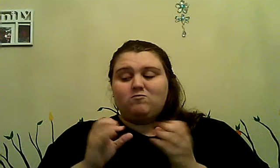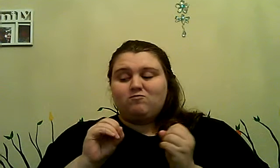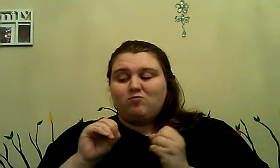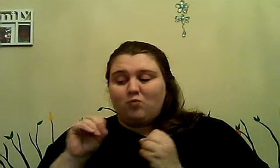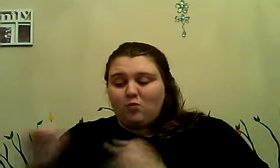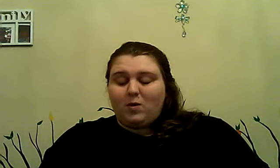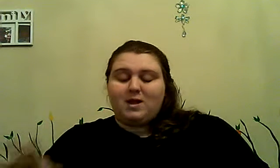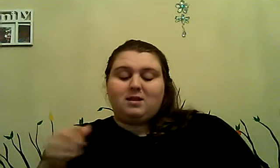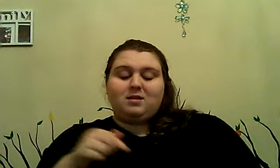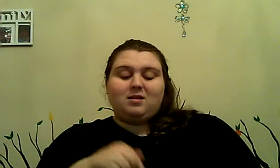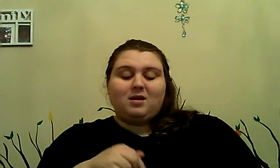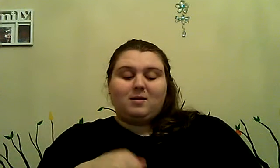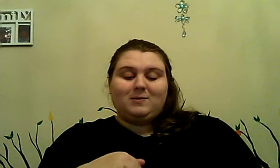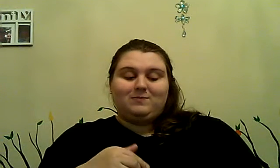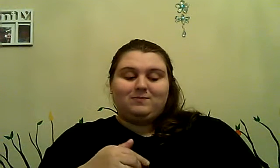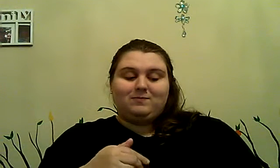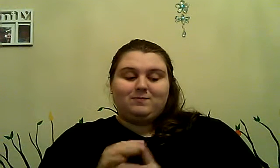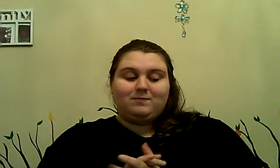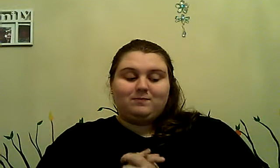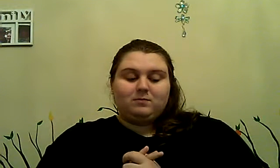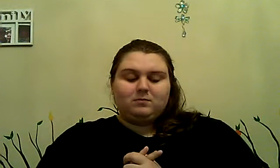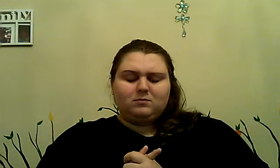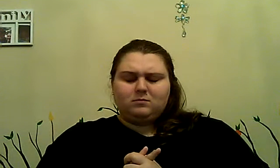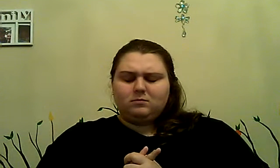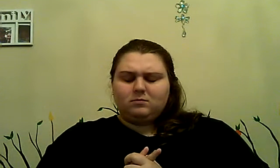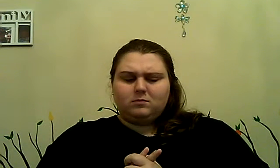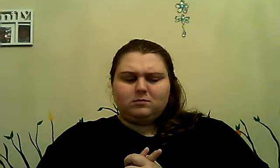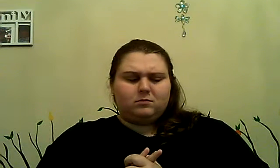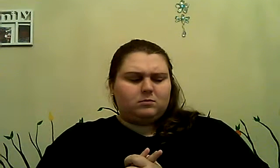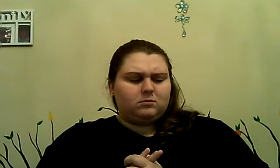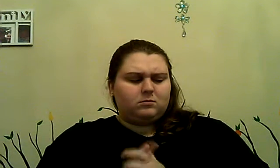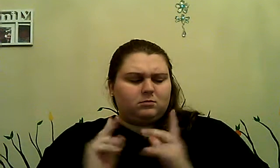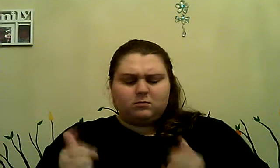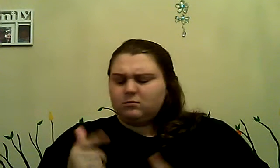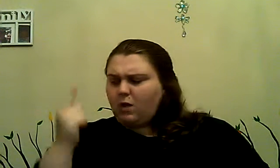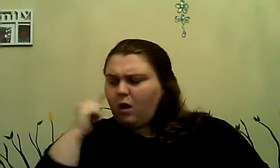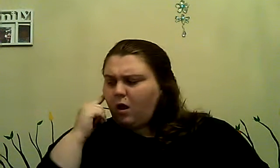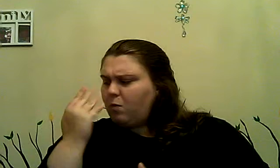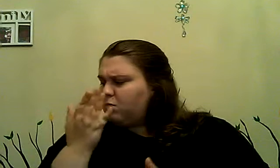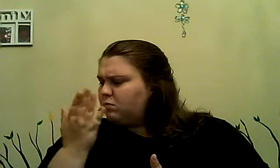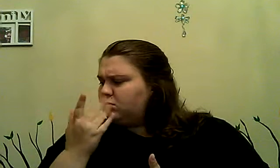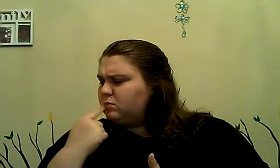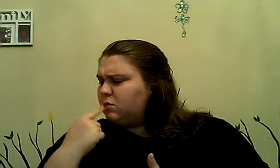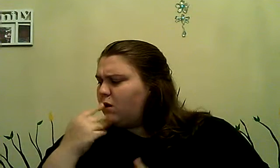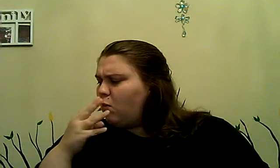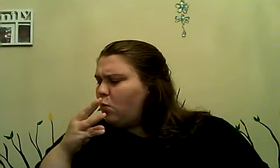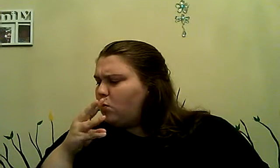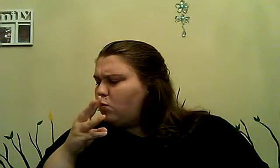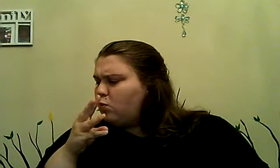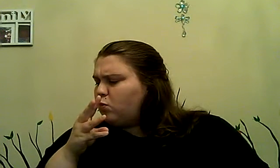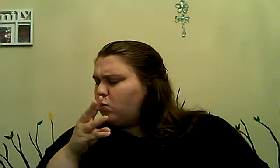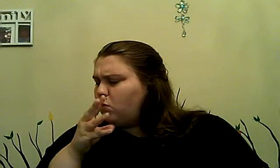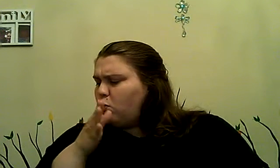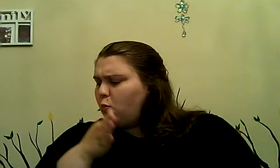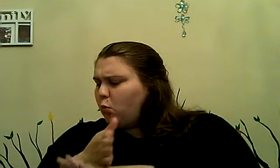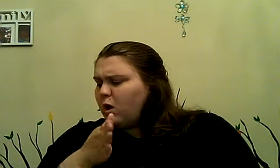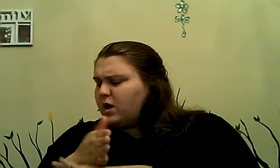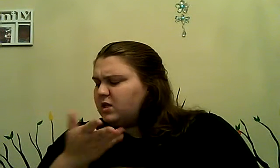some ruckus and racket coming from what looked like an old overgrown beaver lodge off into the side of this